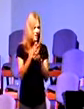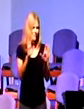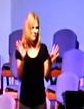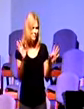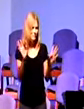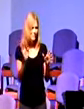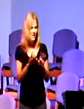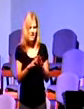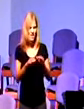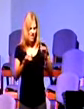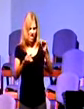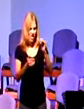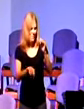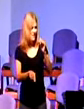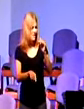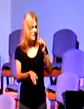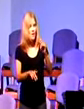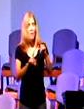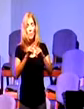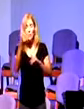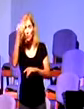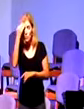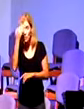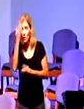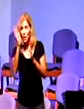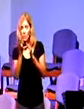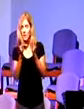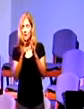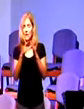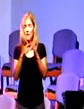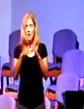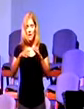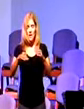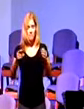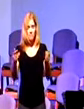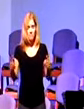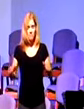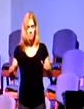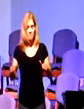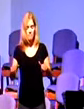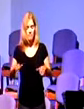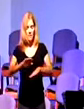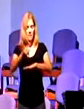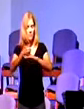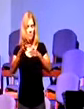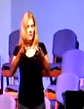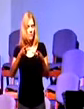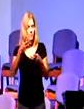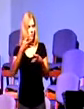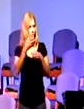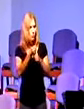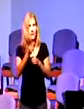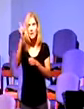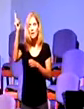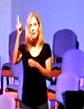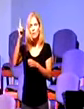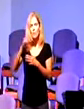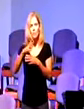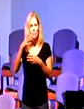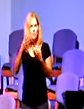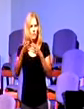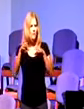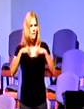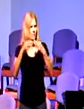of those things fall short. But do you know Jesus? Have you come to a place where you've trusted Him, committed your life to Him? Have you received that free